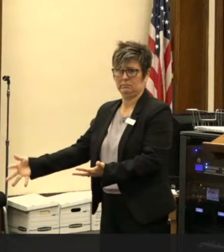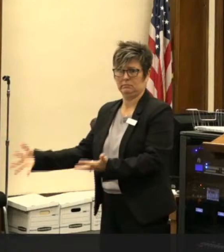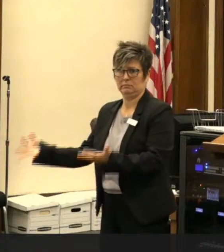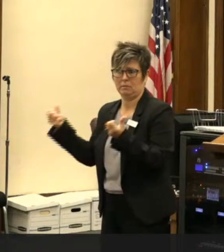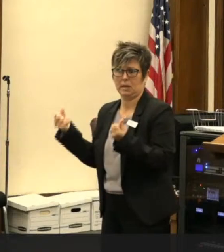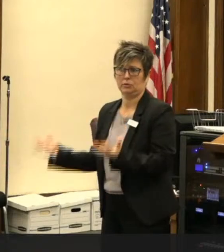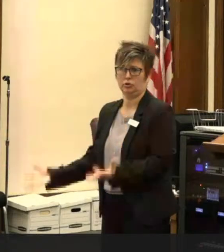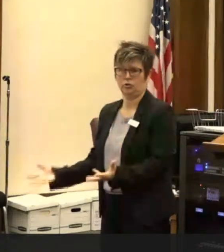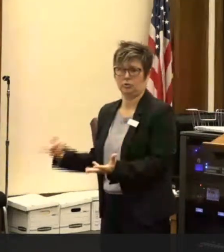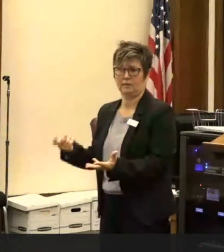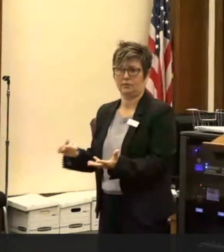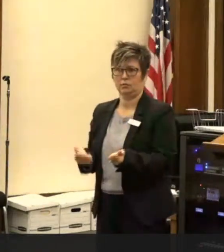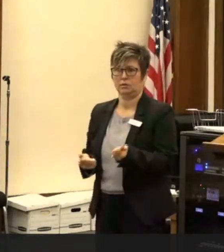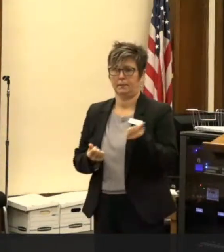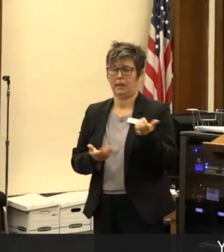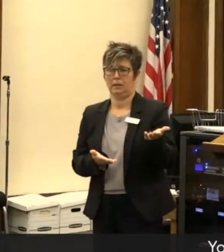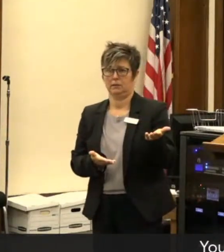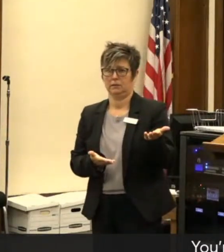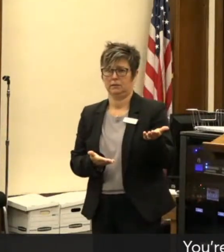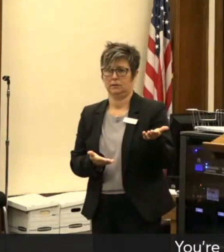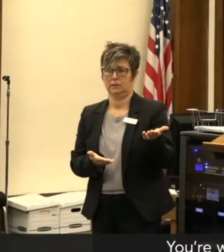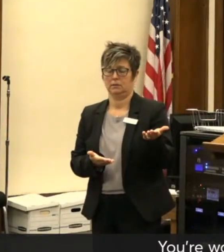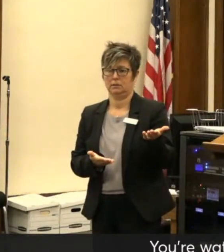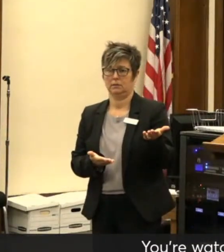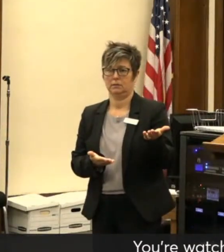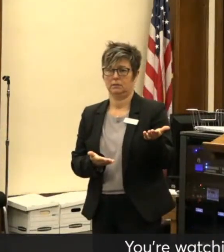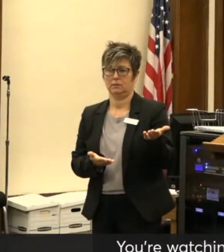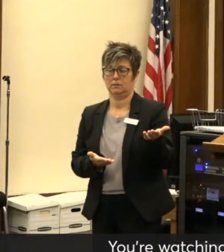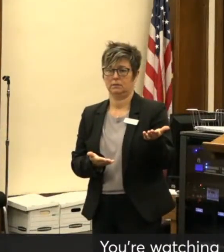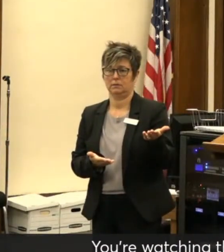submitting, I think. So